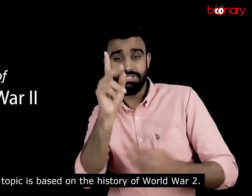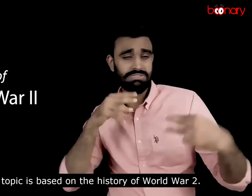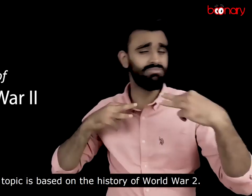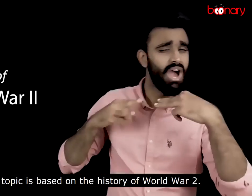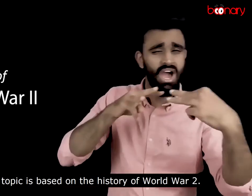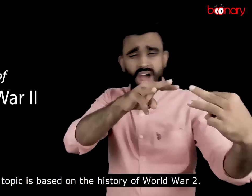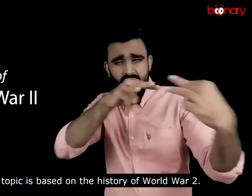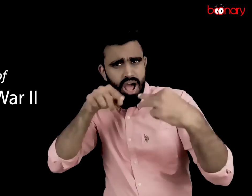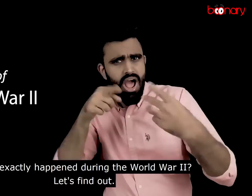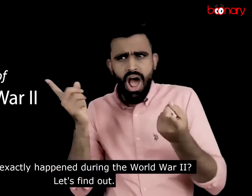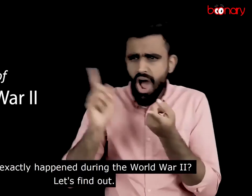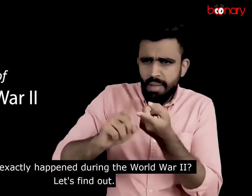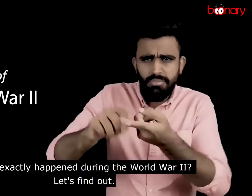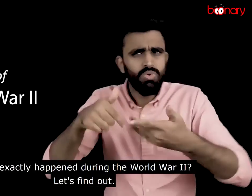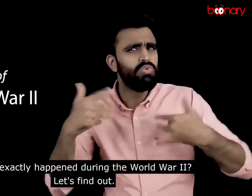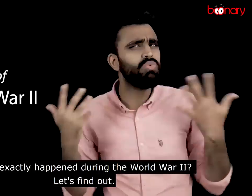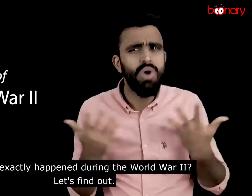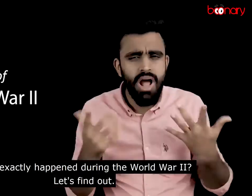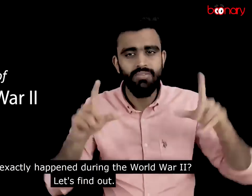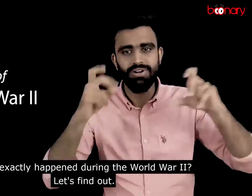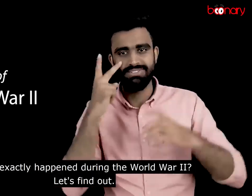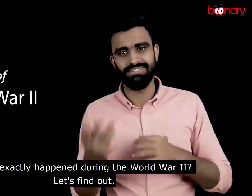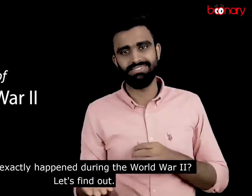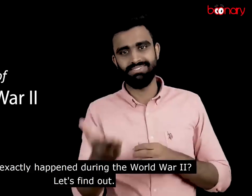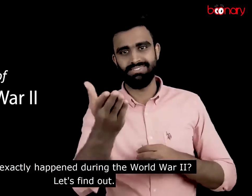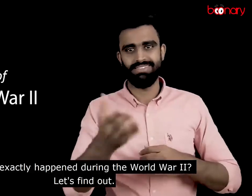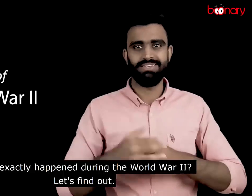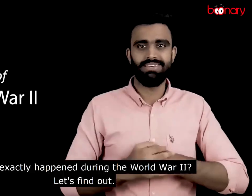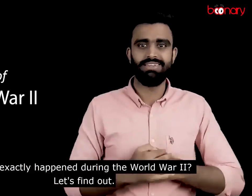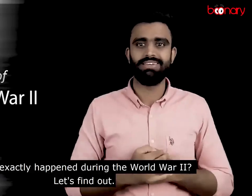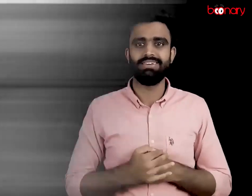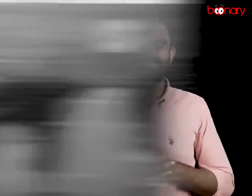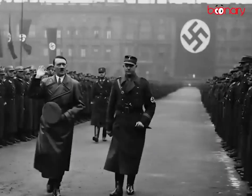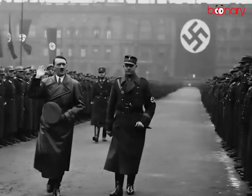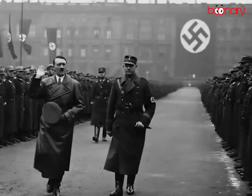II. What exactly happened during the Second World War? Let's find out.